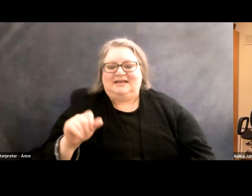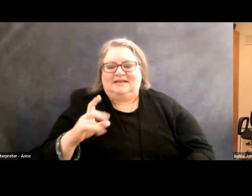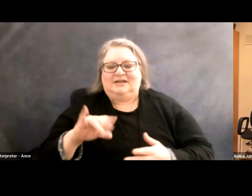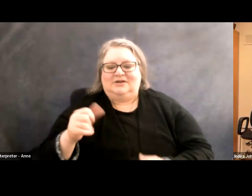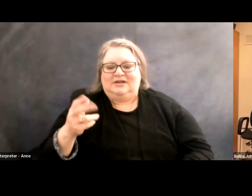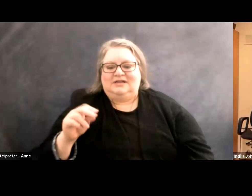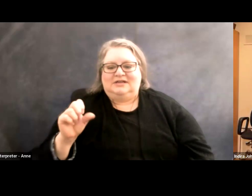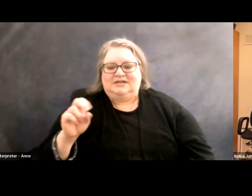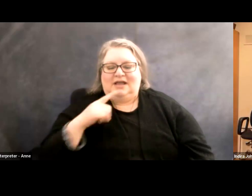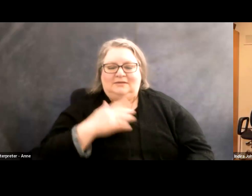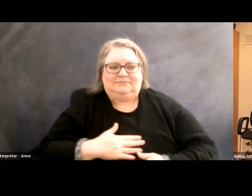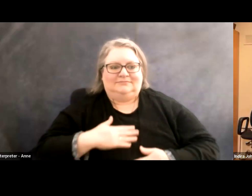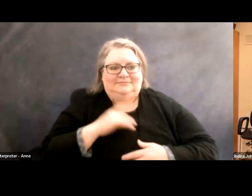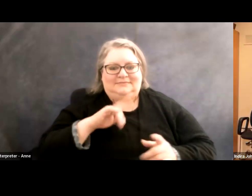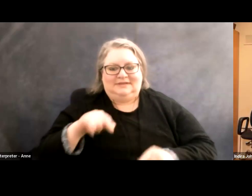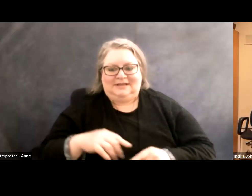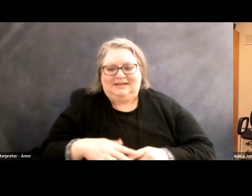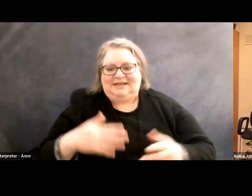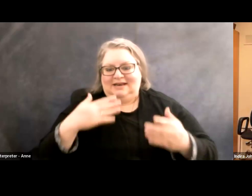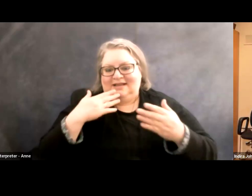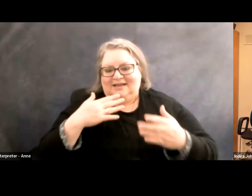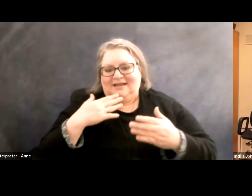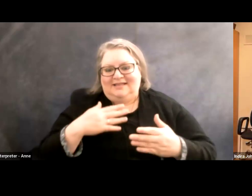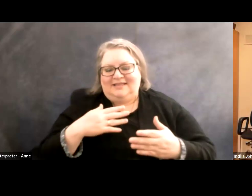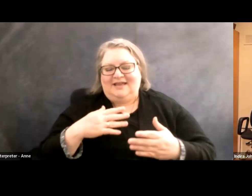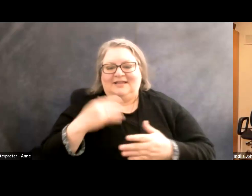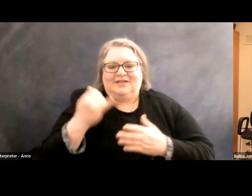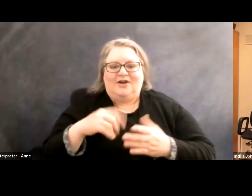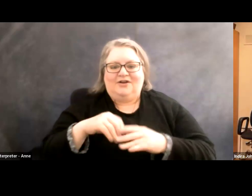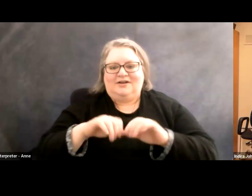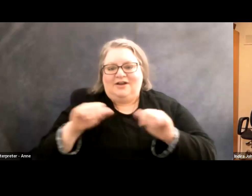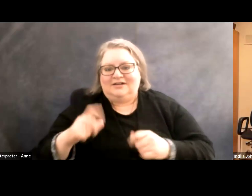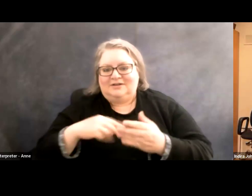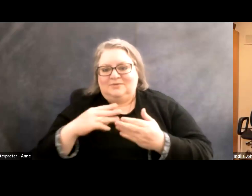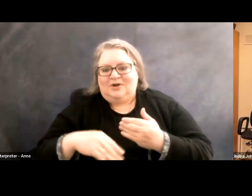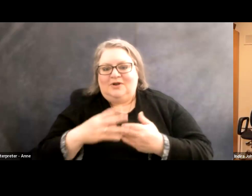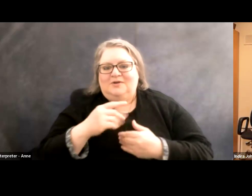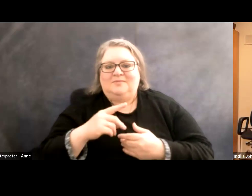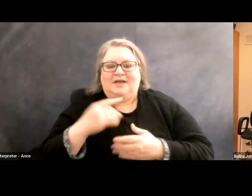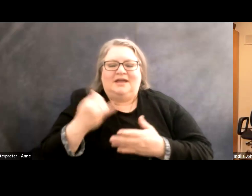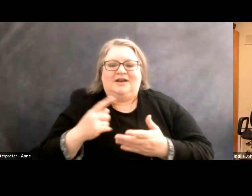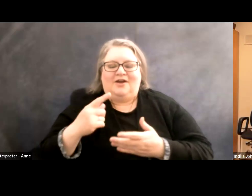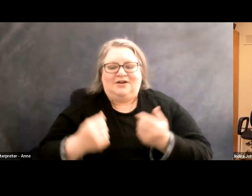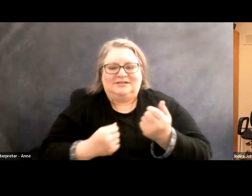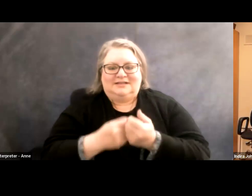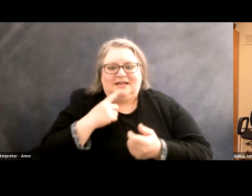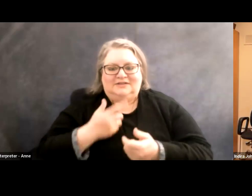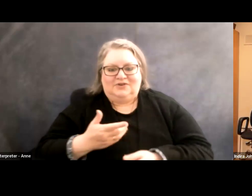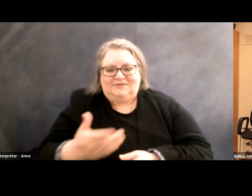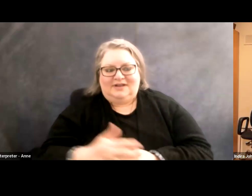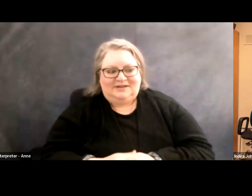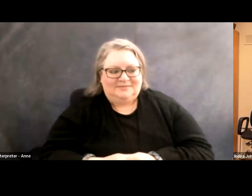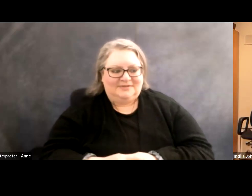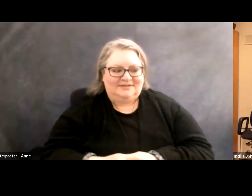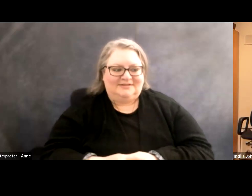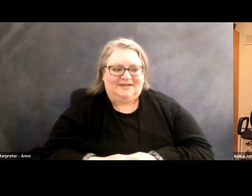to be here. And I thank the Art and Architecture Program and the Illinois Arts Alliance for inviting me. I